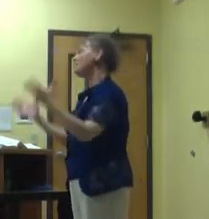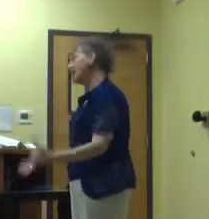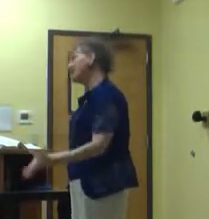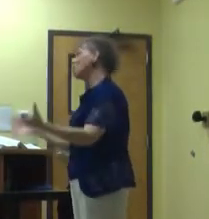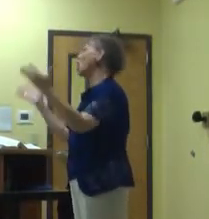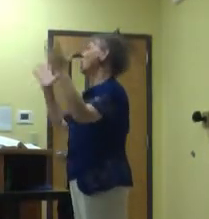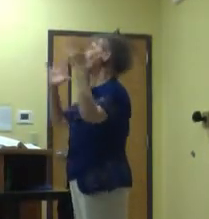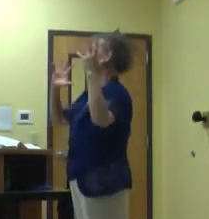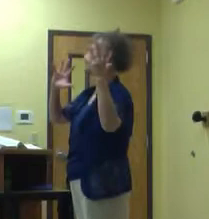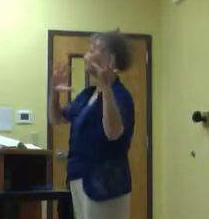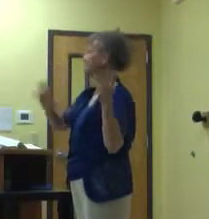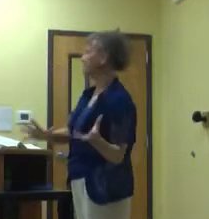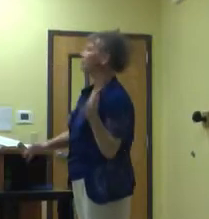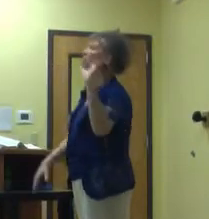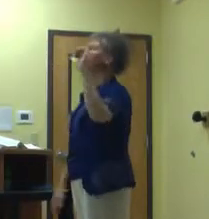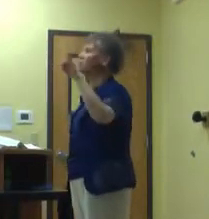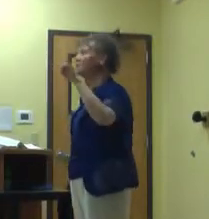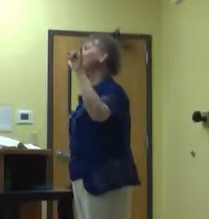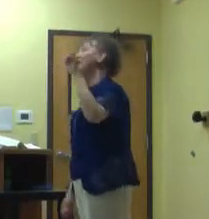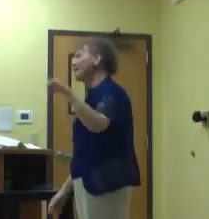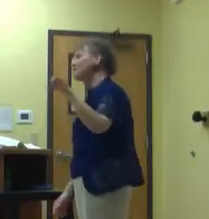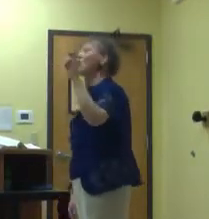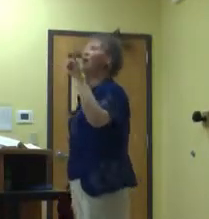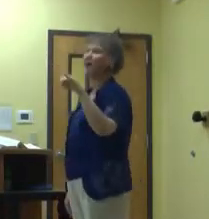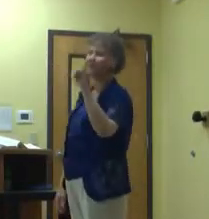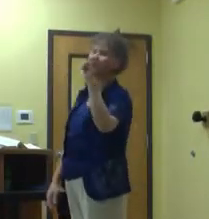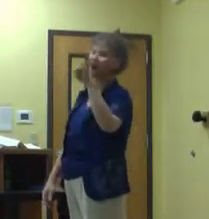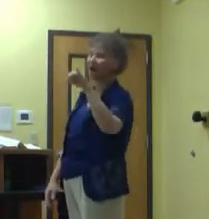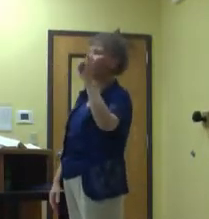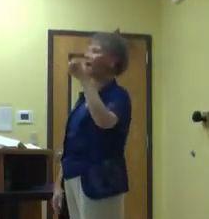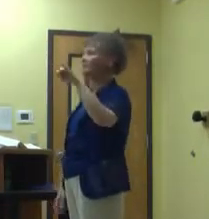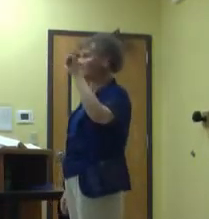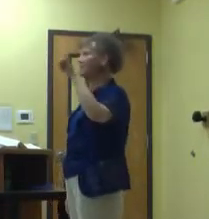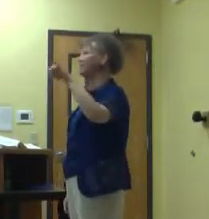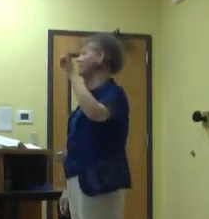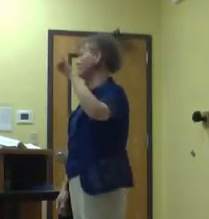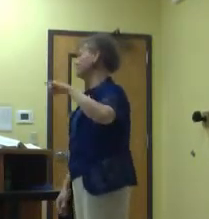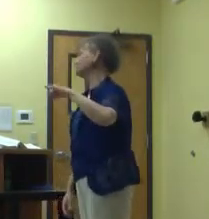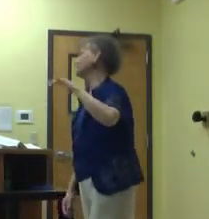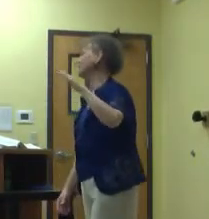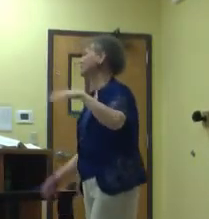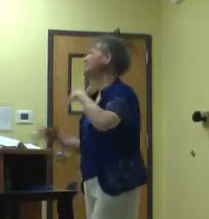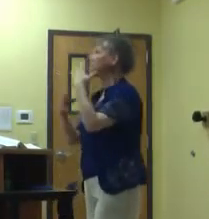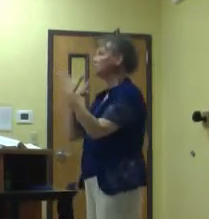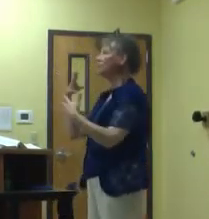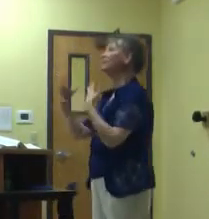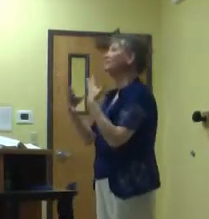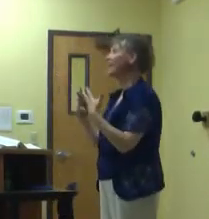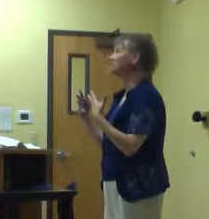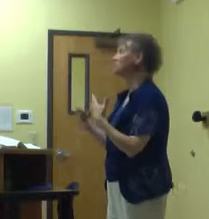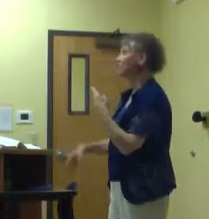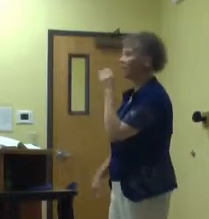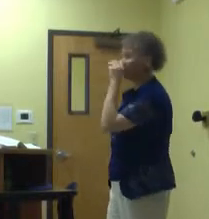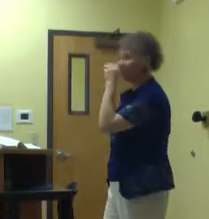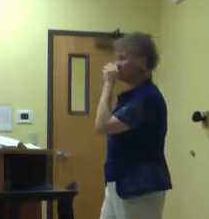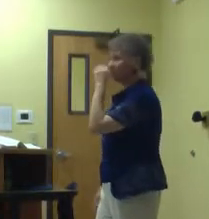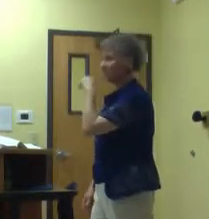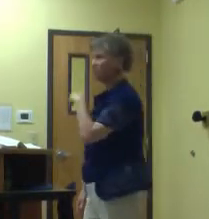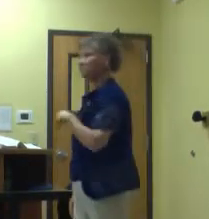make comments, do the head nod, the oh I see sign to be engaged in that conversation. How do you get them